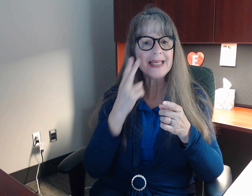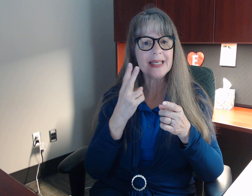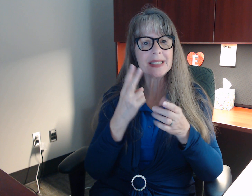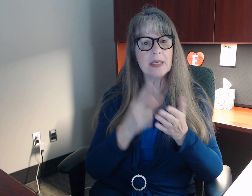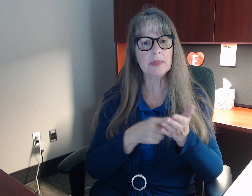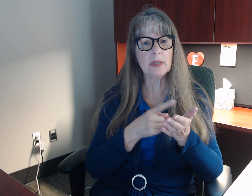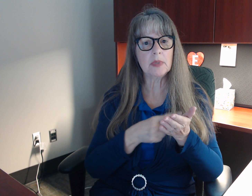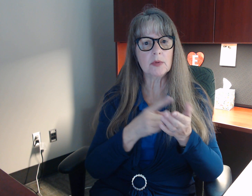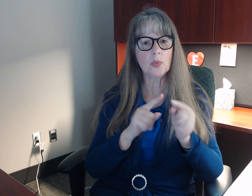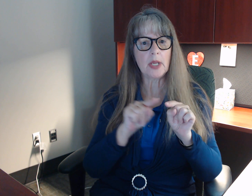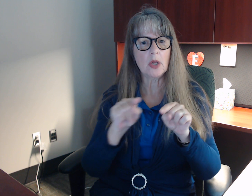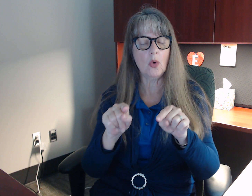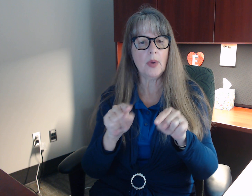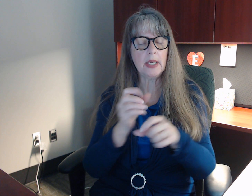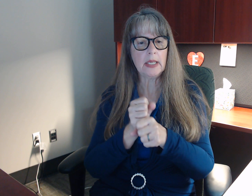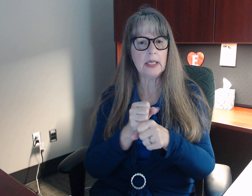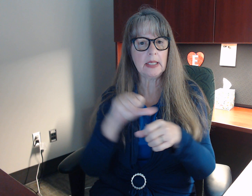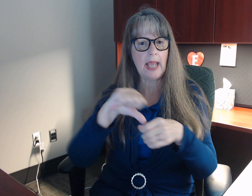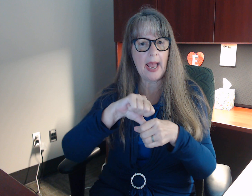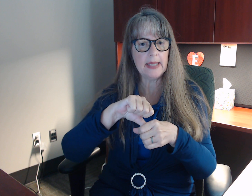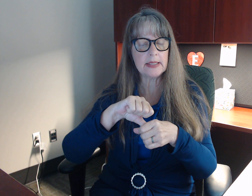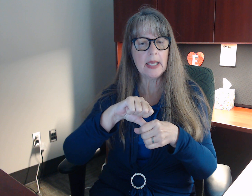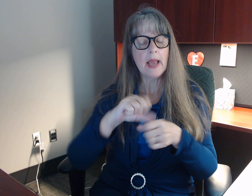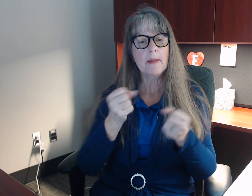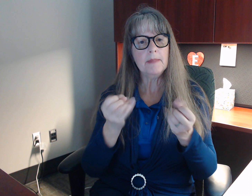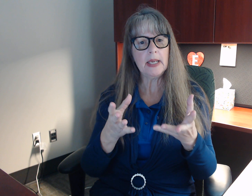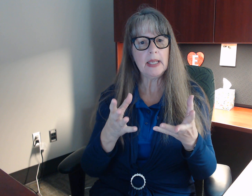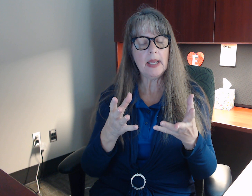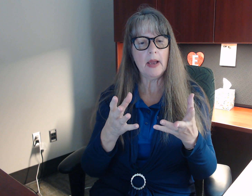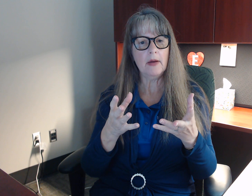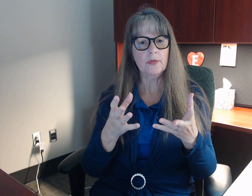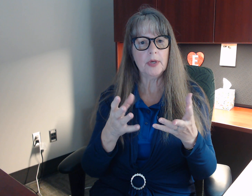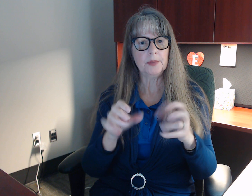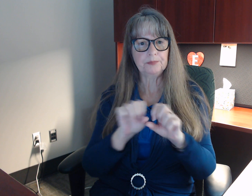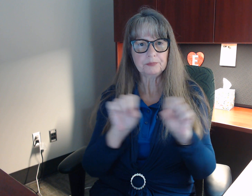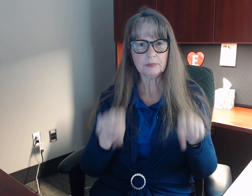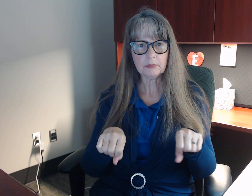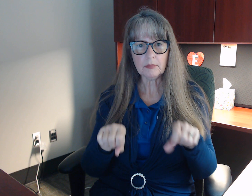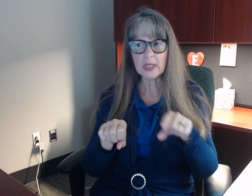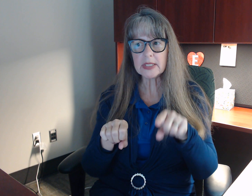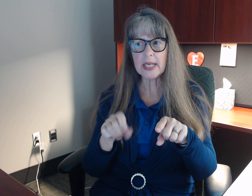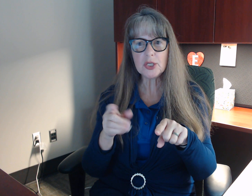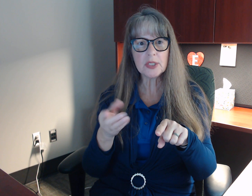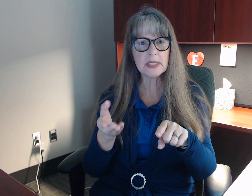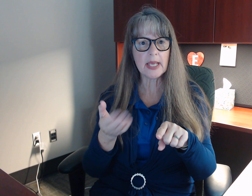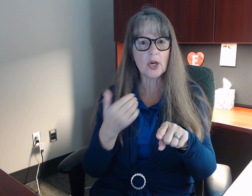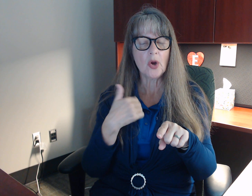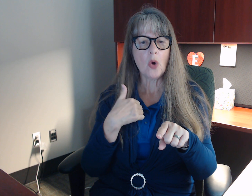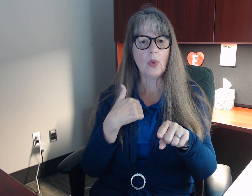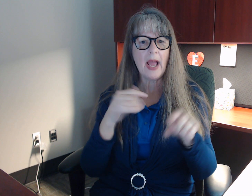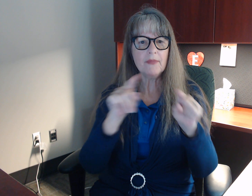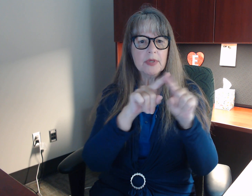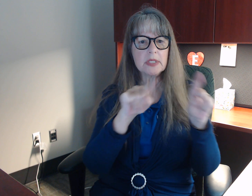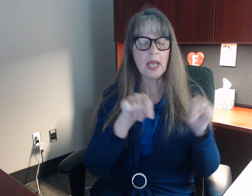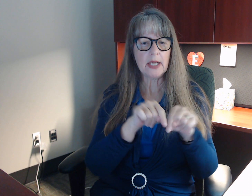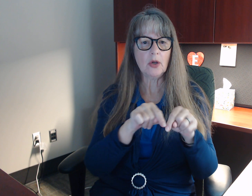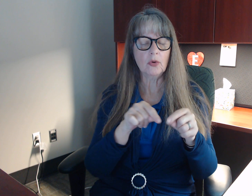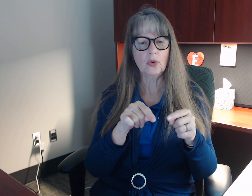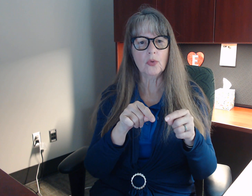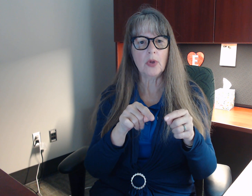this sometimes when I go and get gas, many of the stations there will have this sign, or you know,